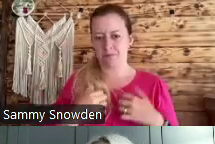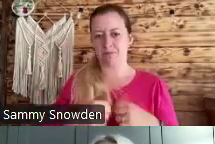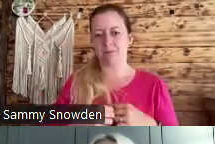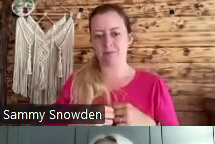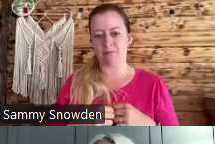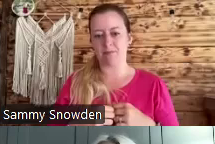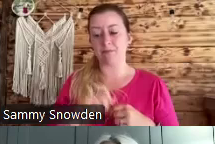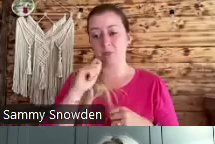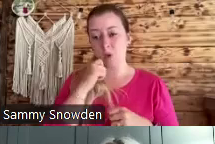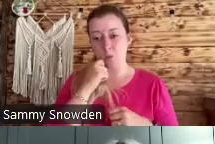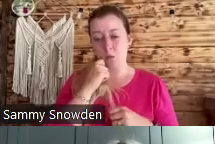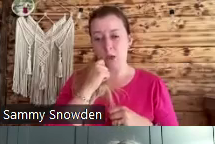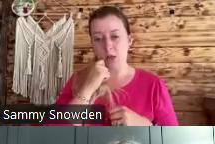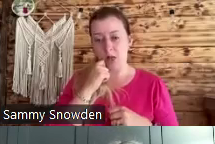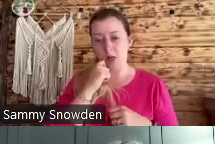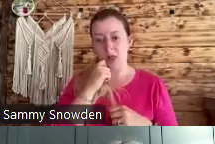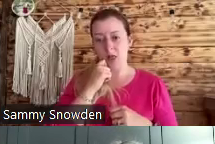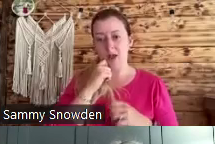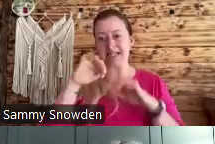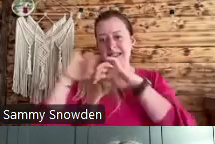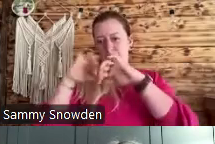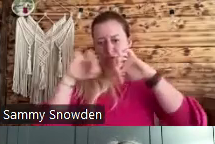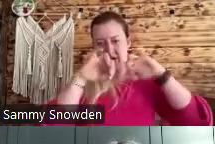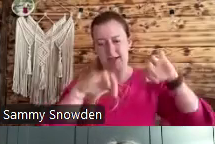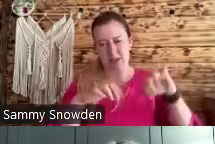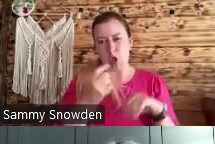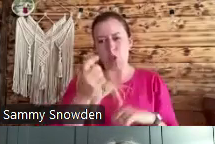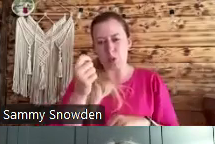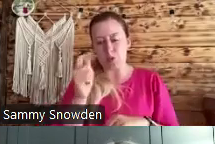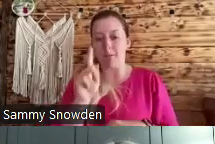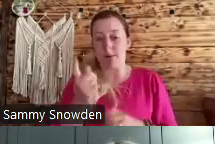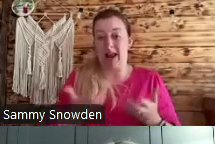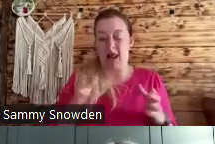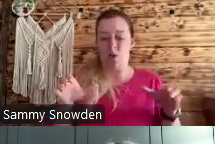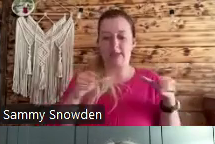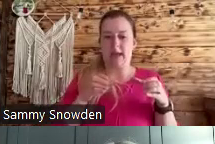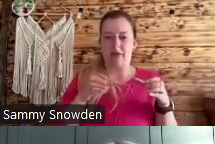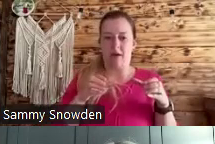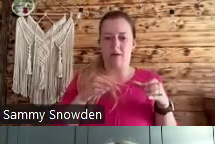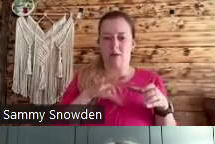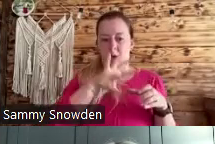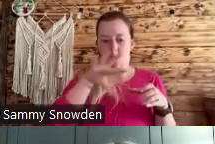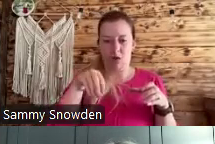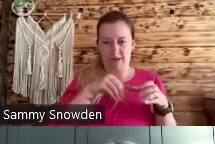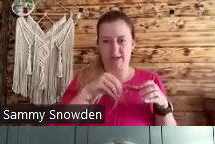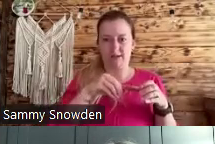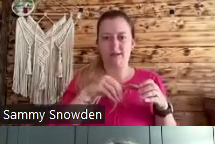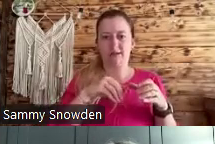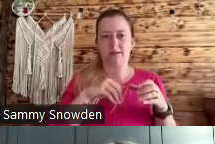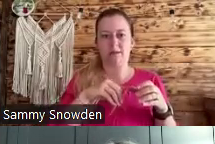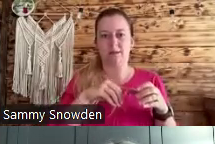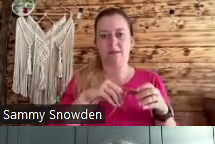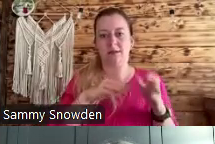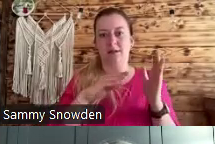but if you want it all now, then get it while stocks last. So we've got the Meta